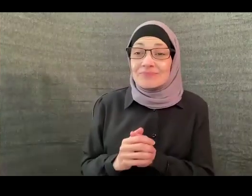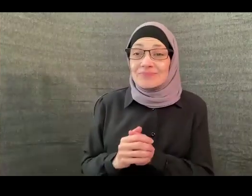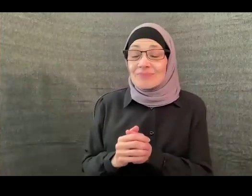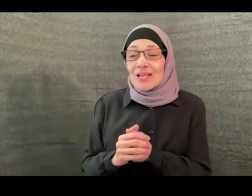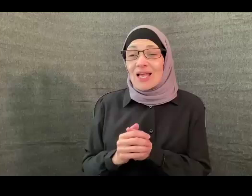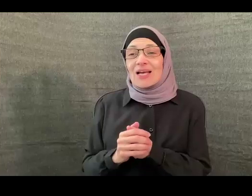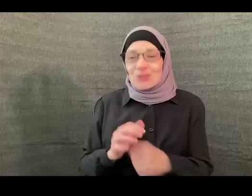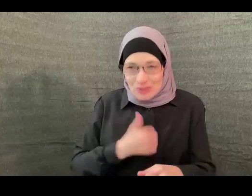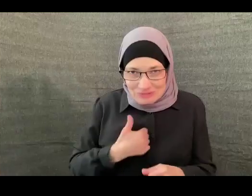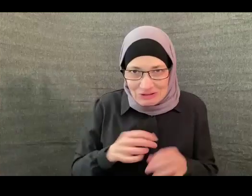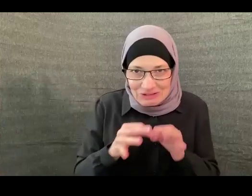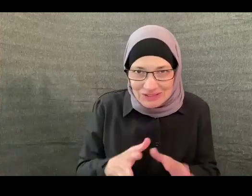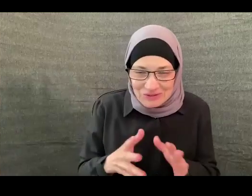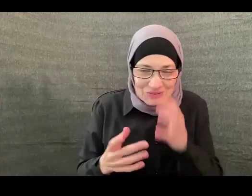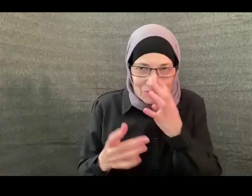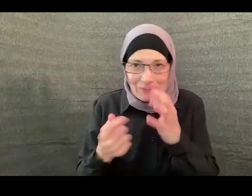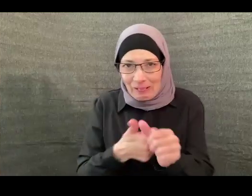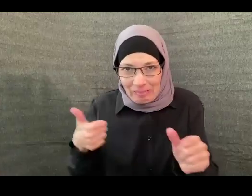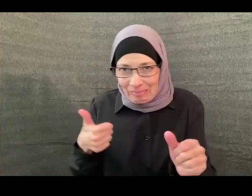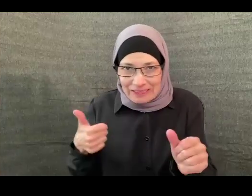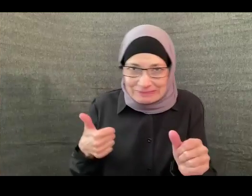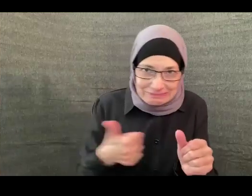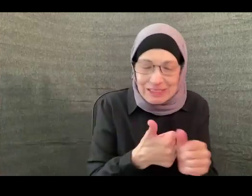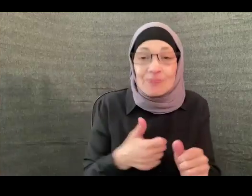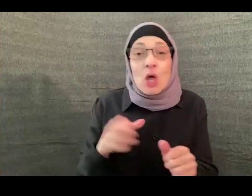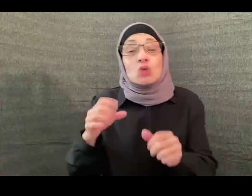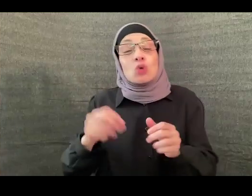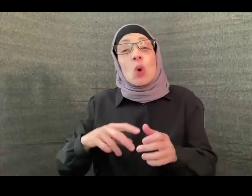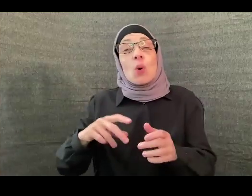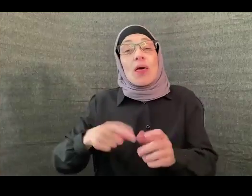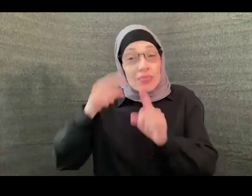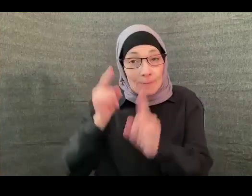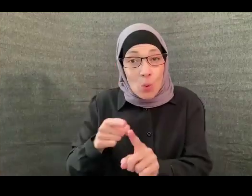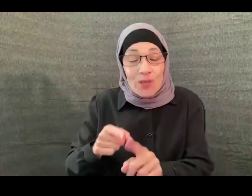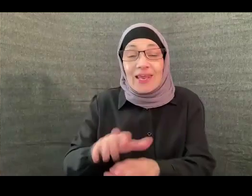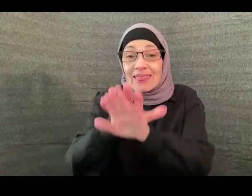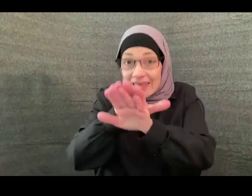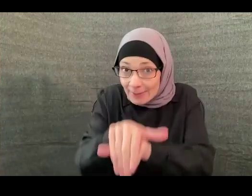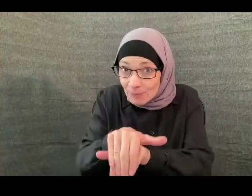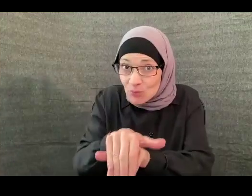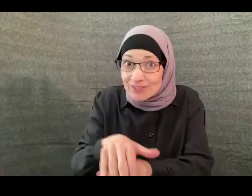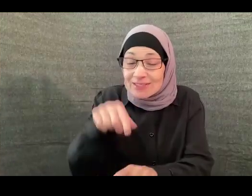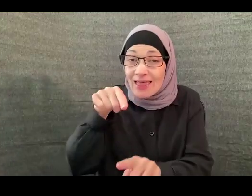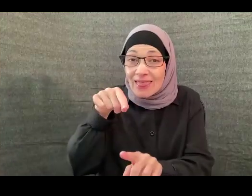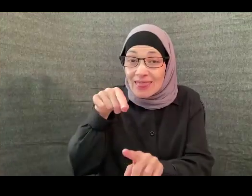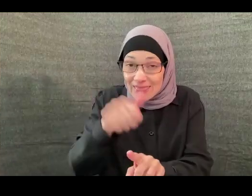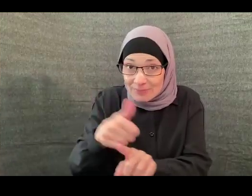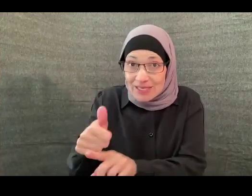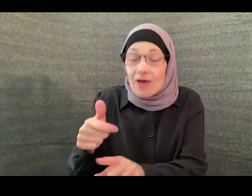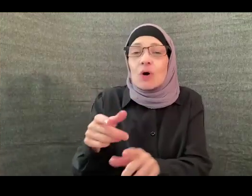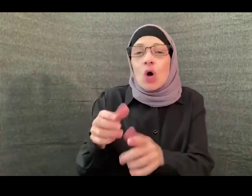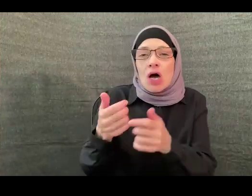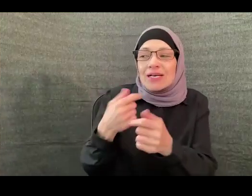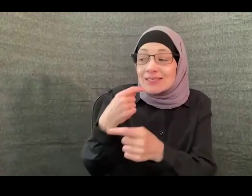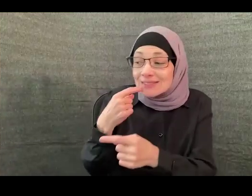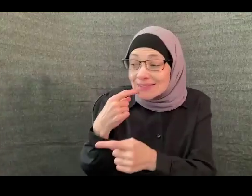this is the covenant that the hypocrites wanted to give in support of the disbelievers of the people